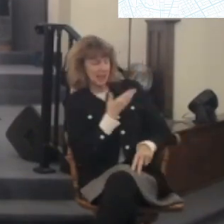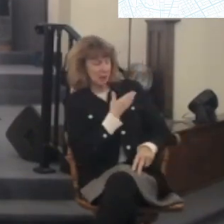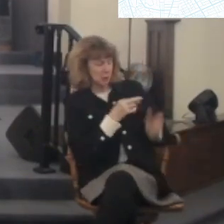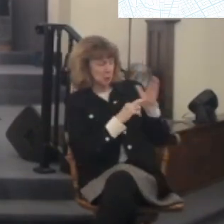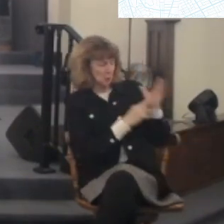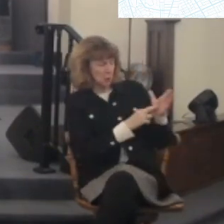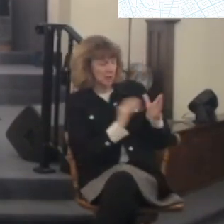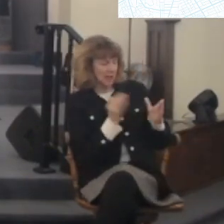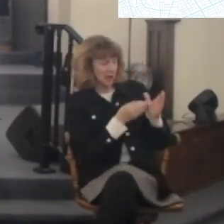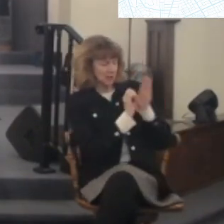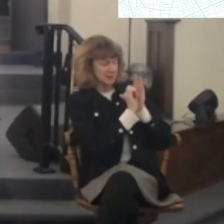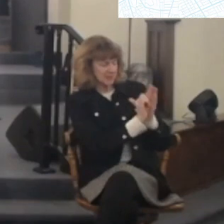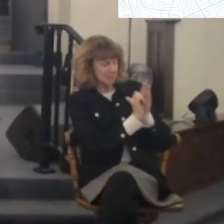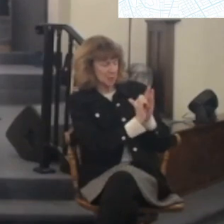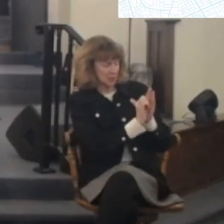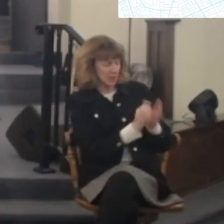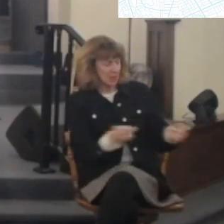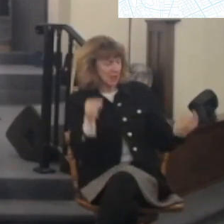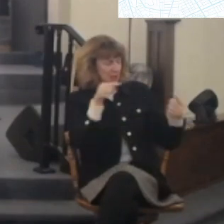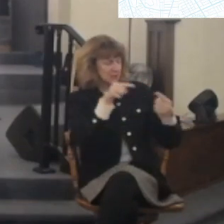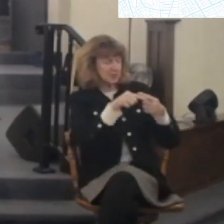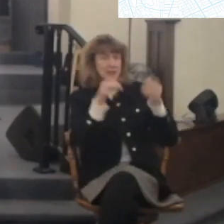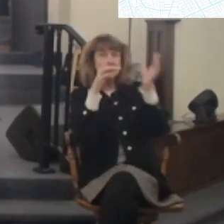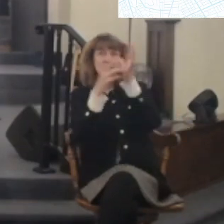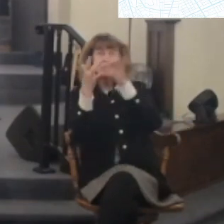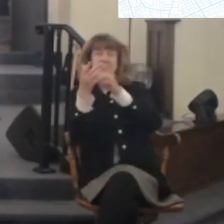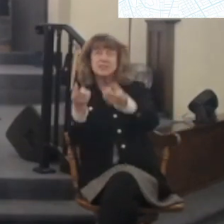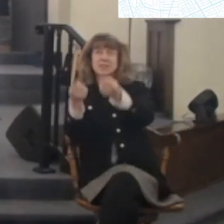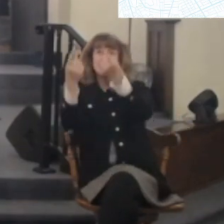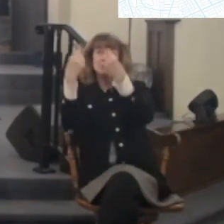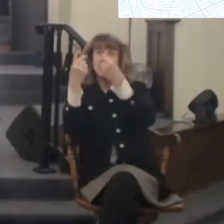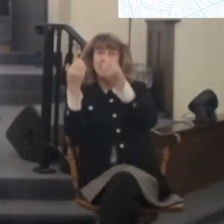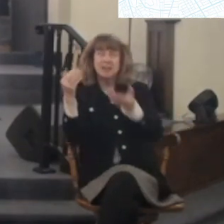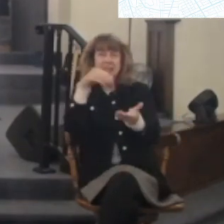mission until Jesus returns.